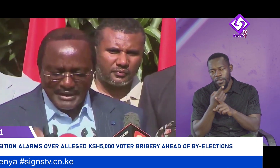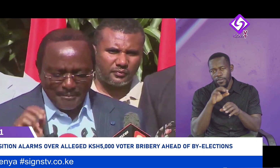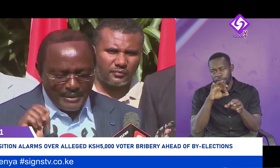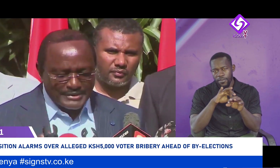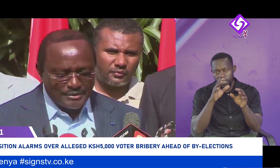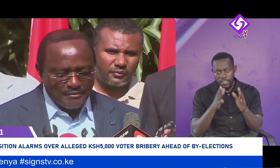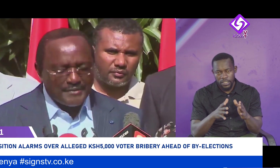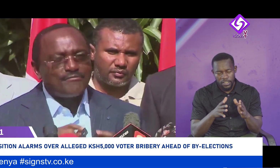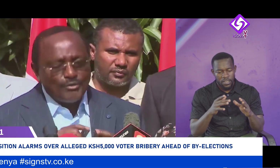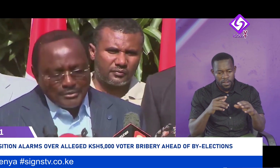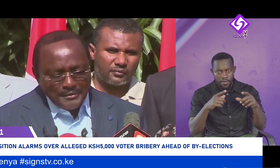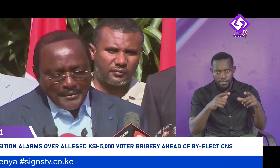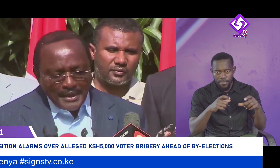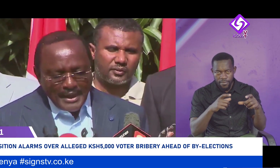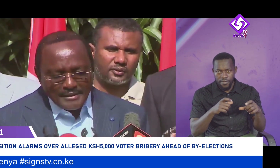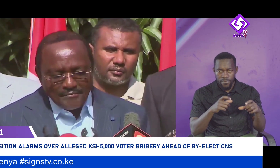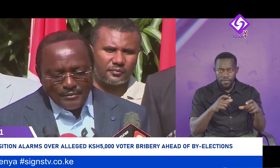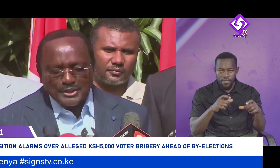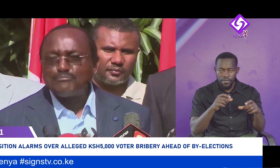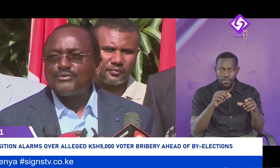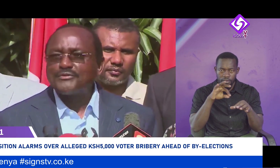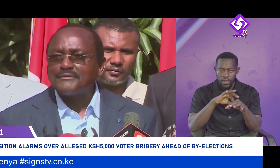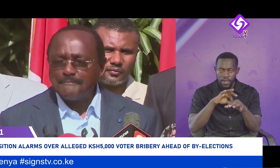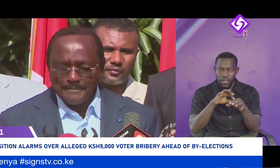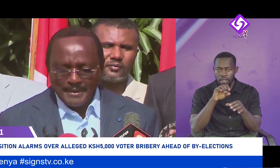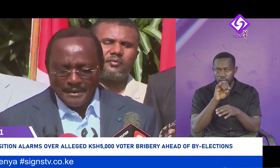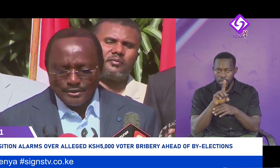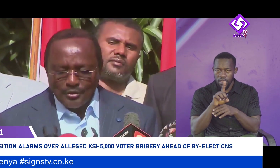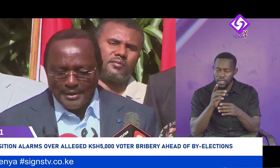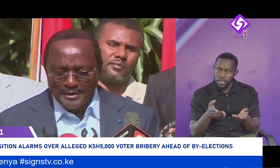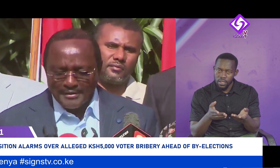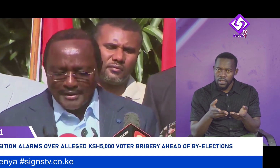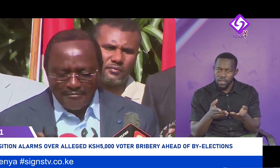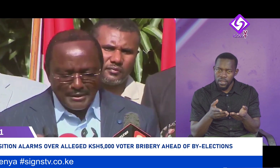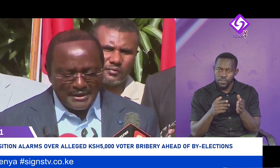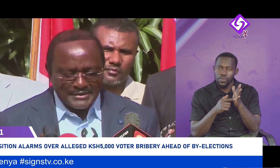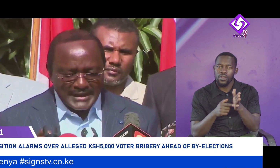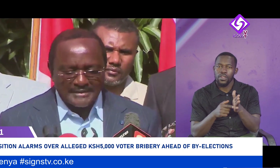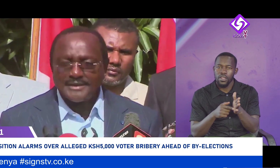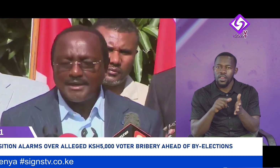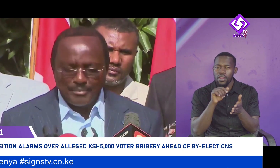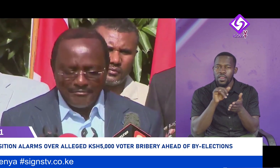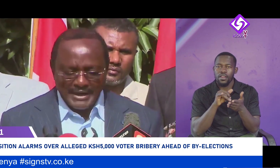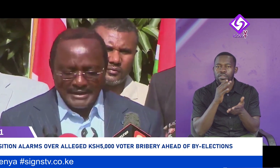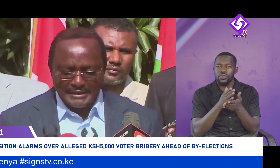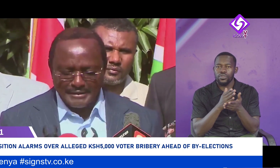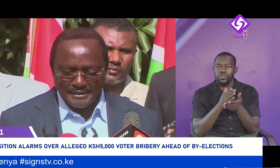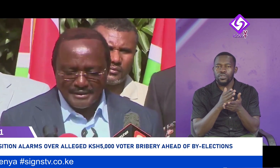take pictures of their vote at the voting booth, showing that they have indeed selected their preferred candidate,